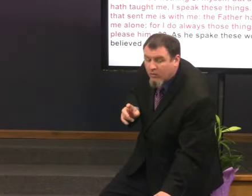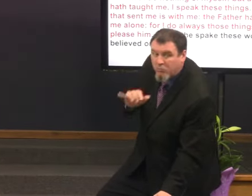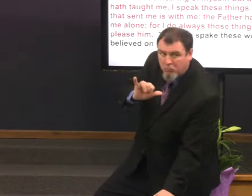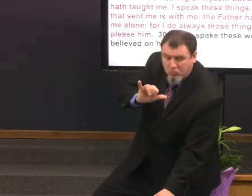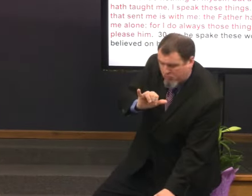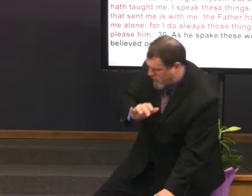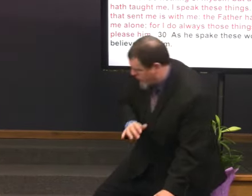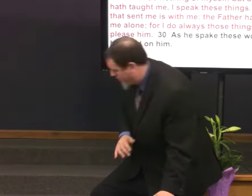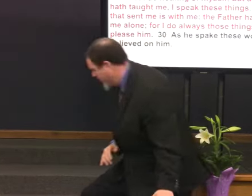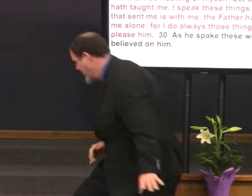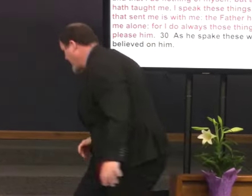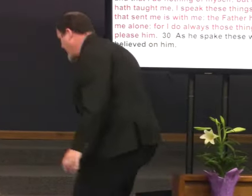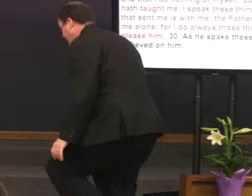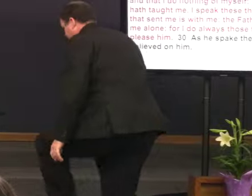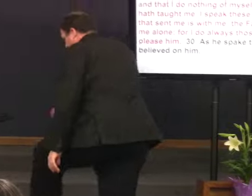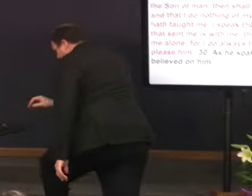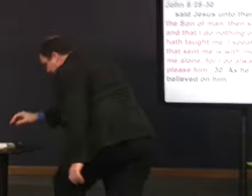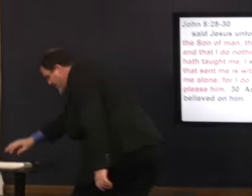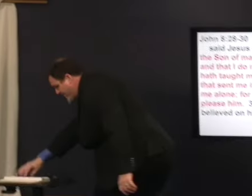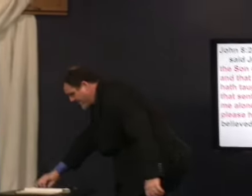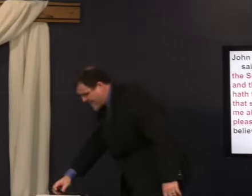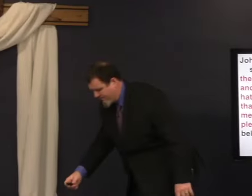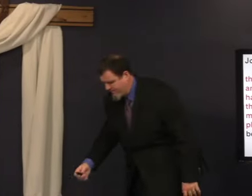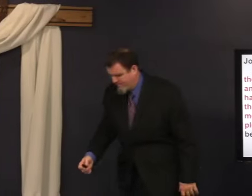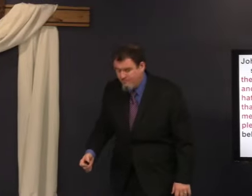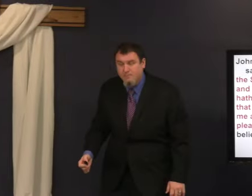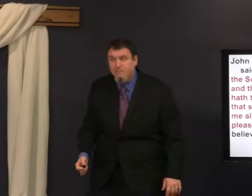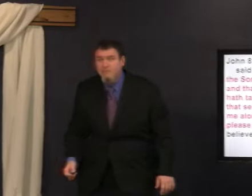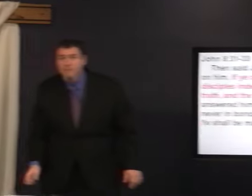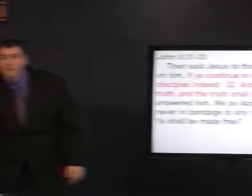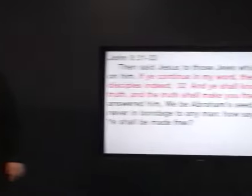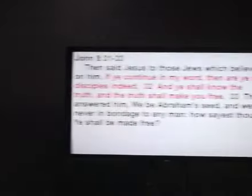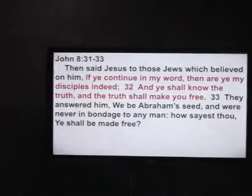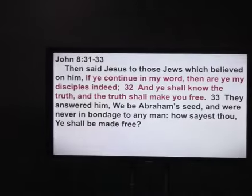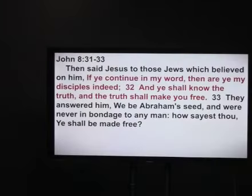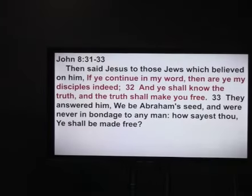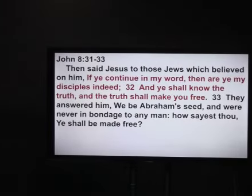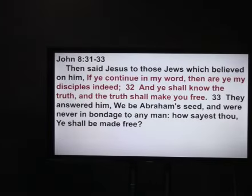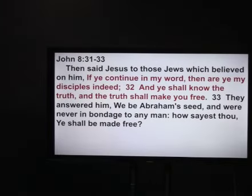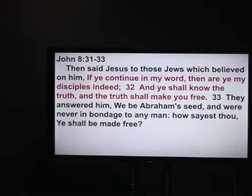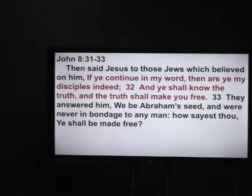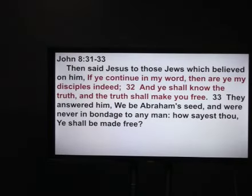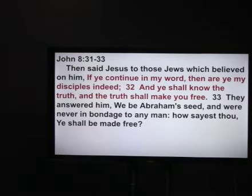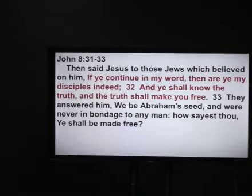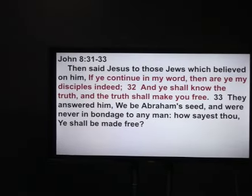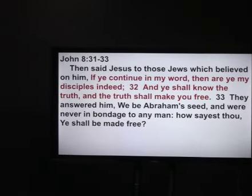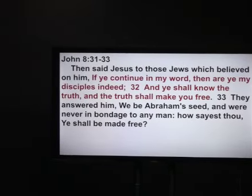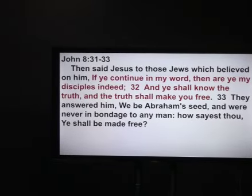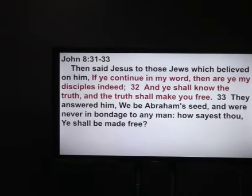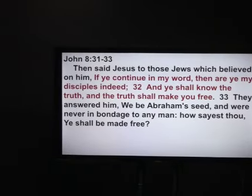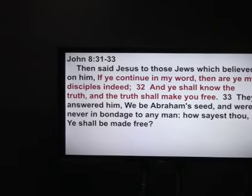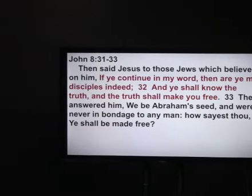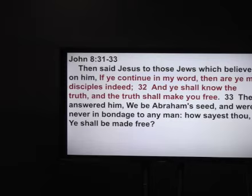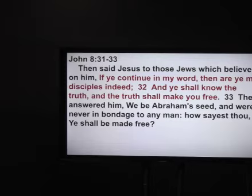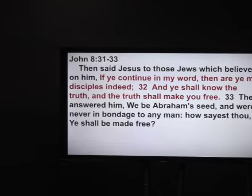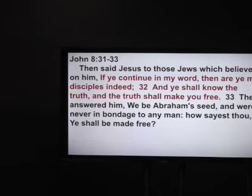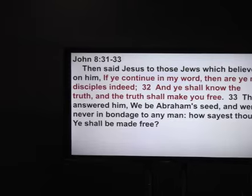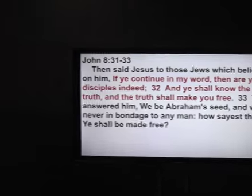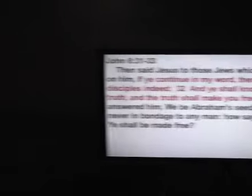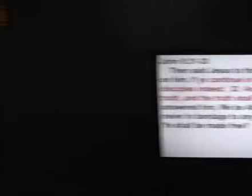Okay. Then Jesus says to those Jews which believed